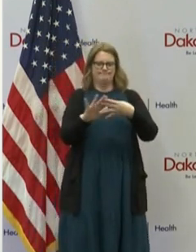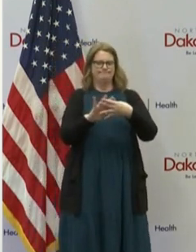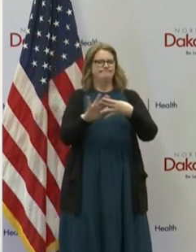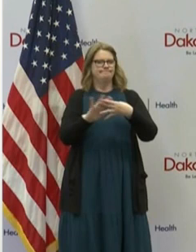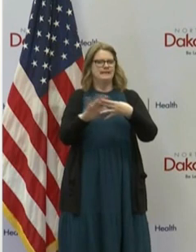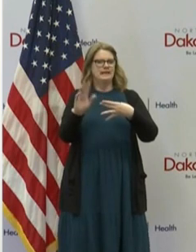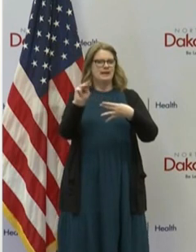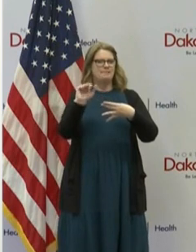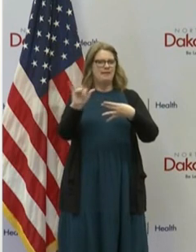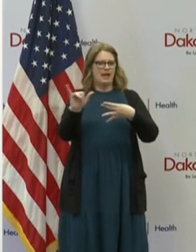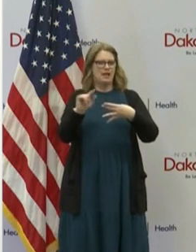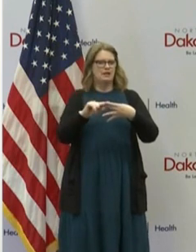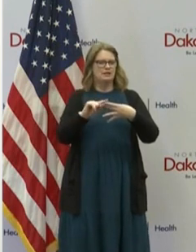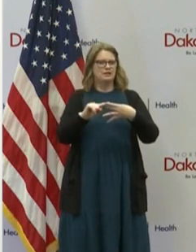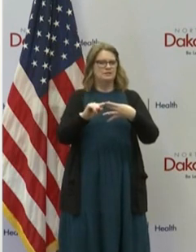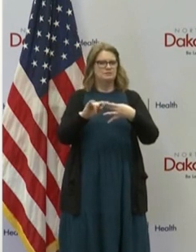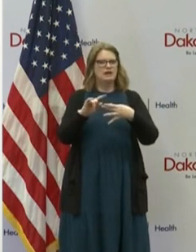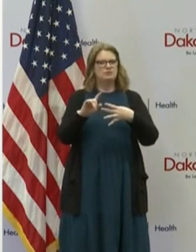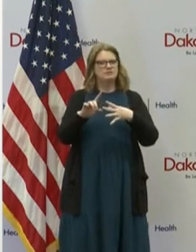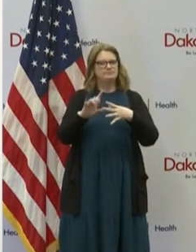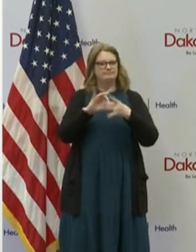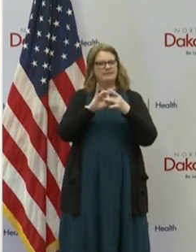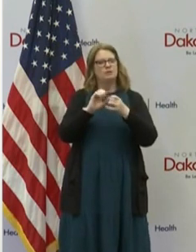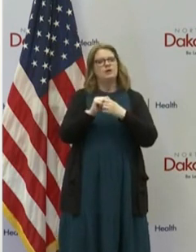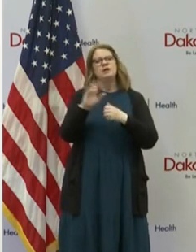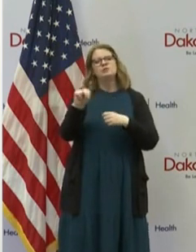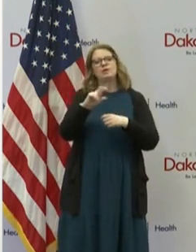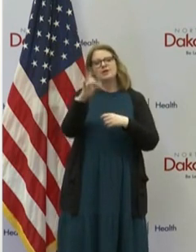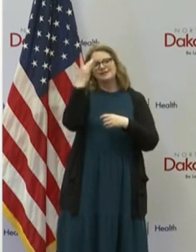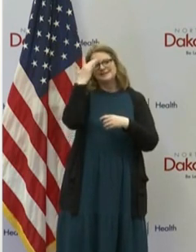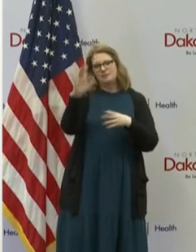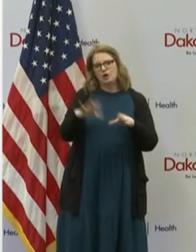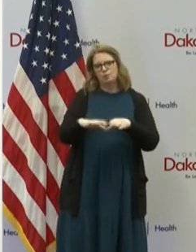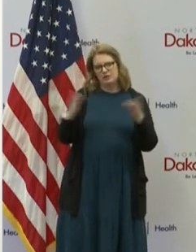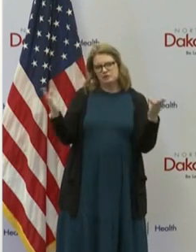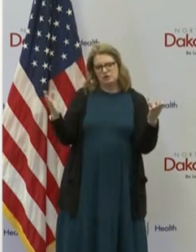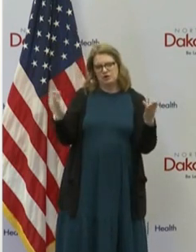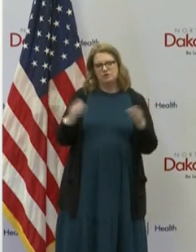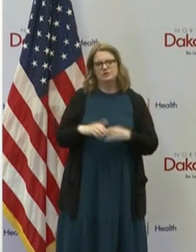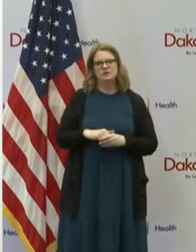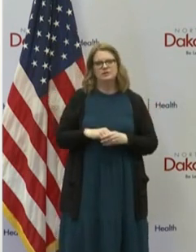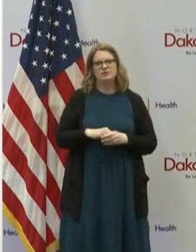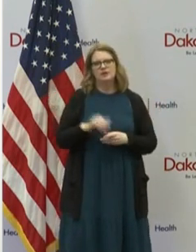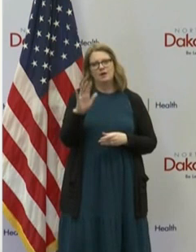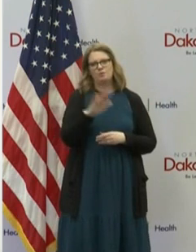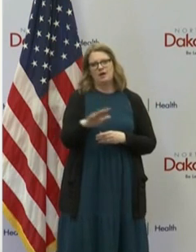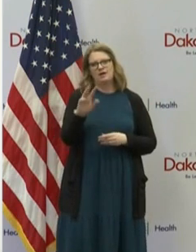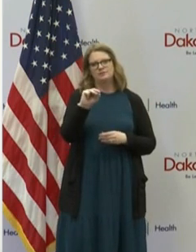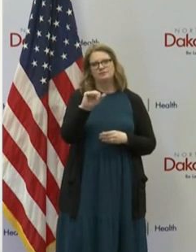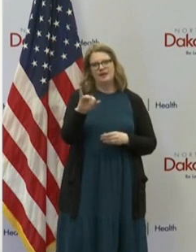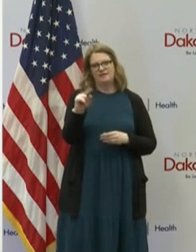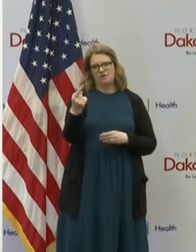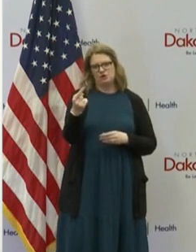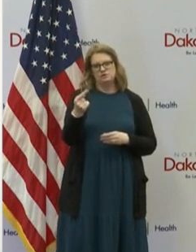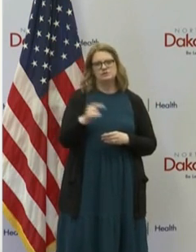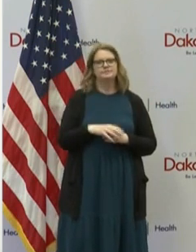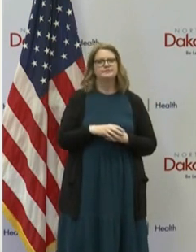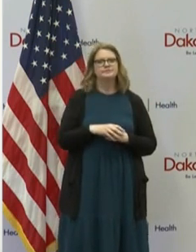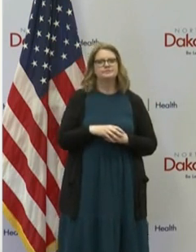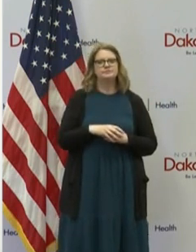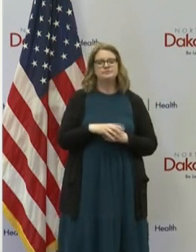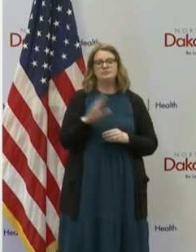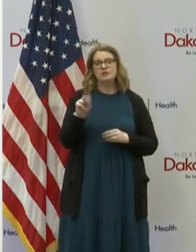That would coincide with the reopening, the North Dakota Smart Restart around May 1st. And we're hopeful that North